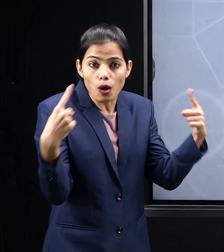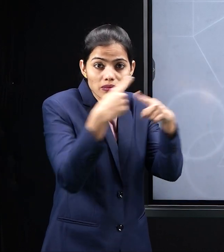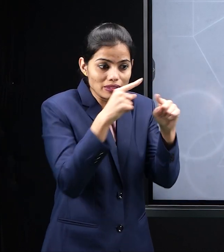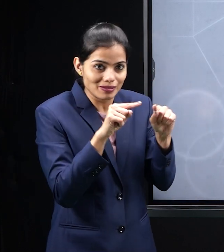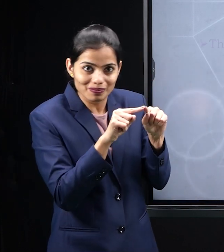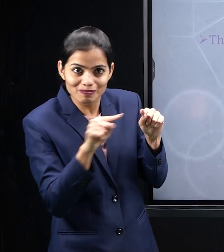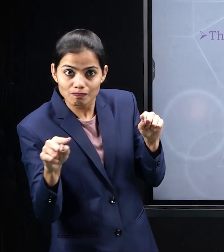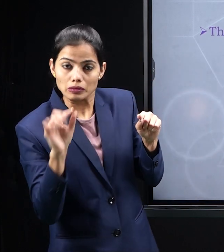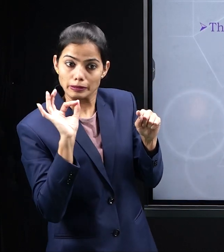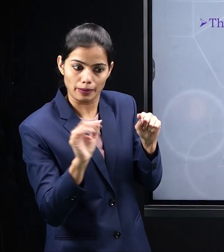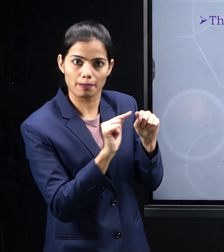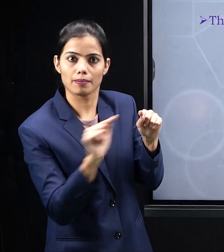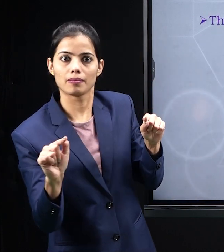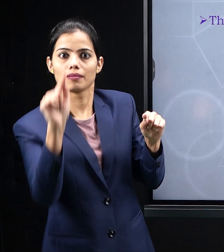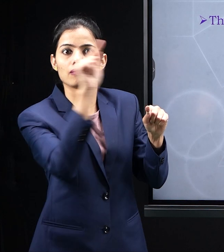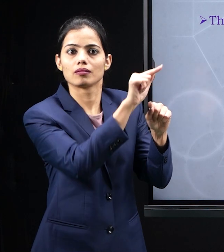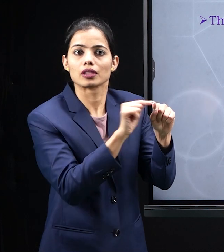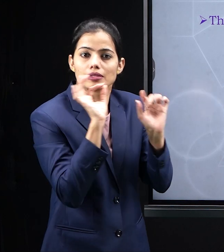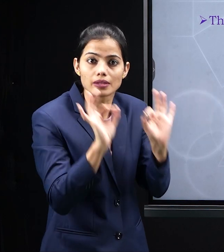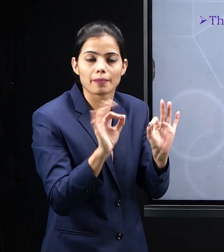The opposite sides of parallelogram are parallel.